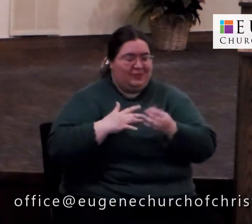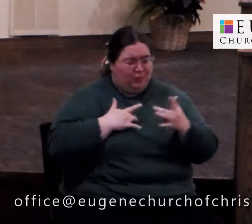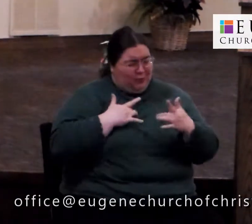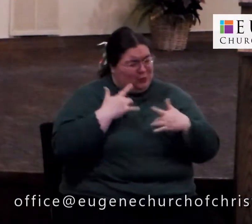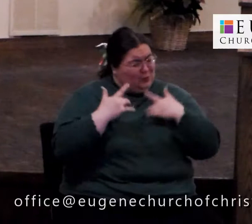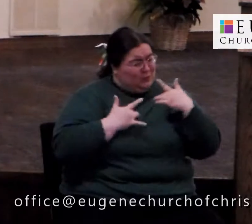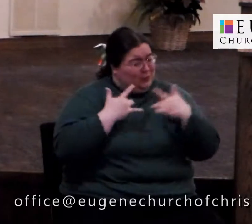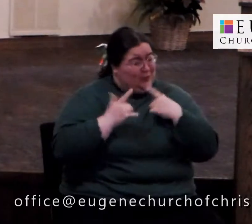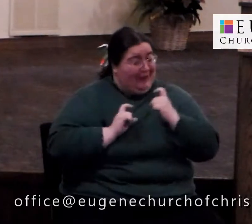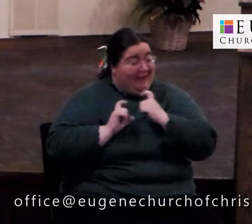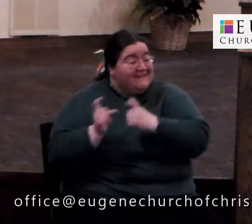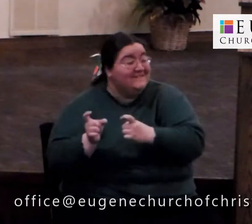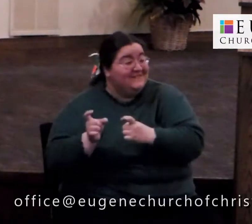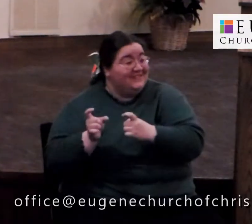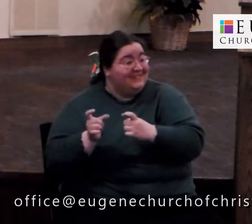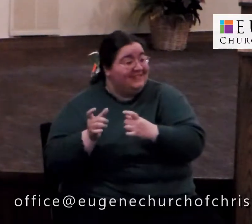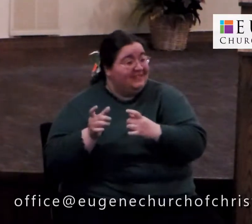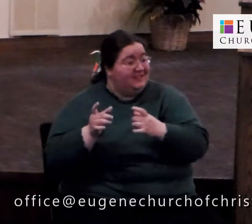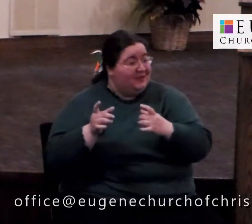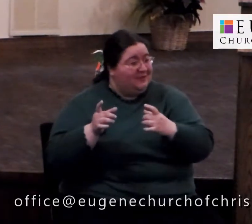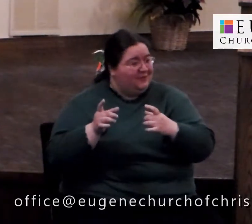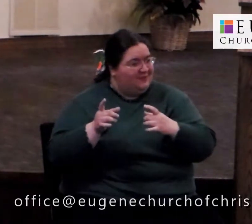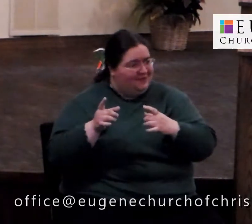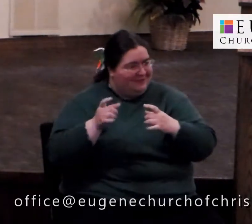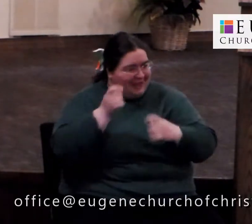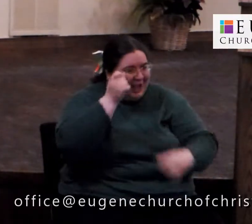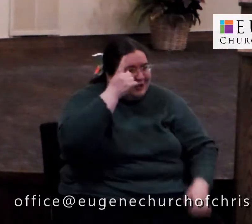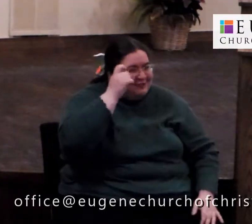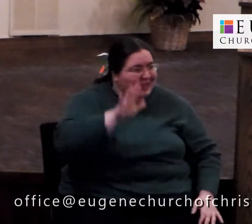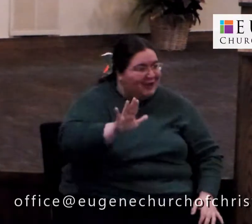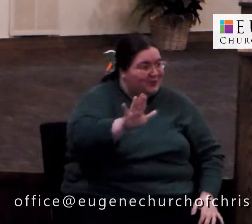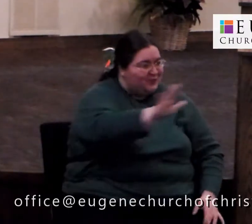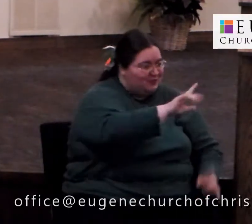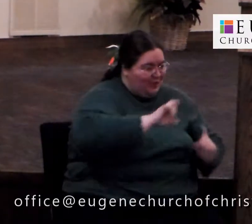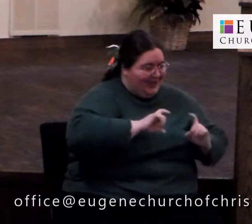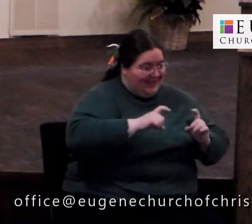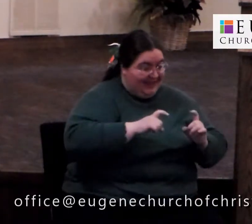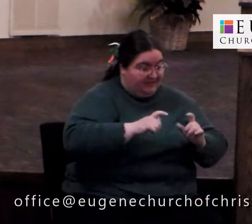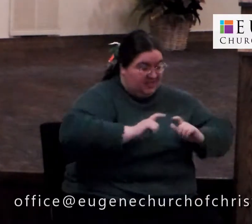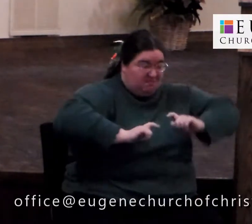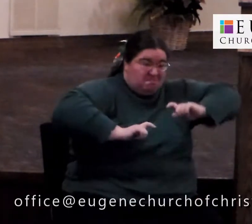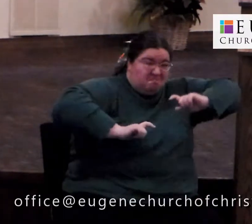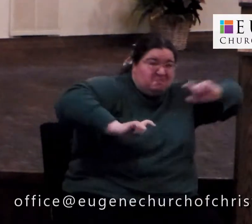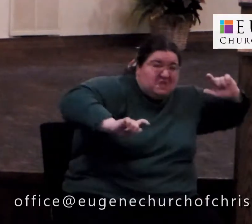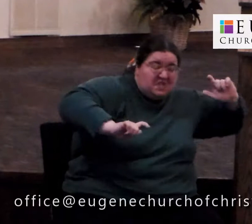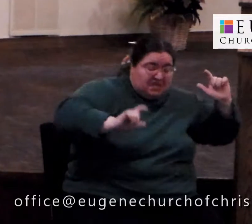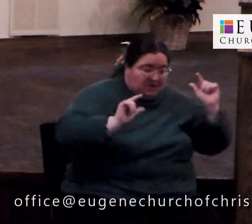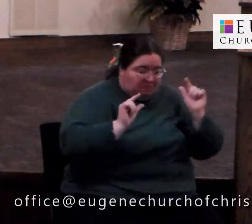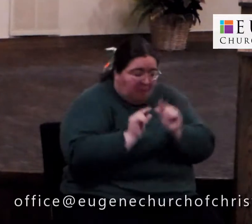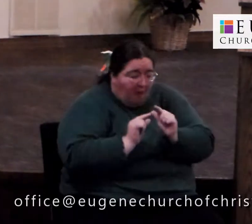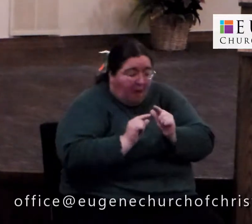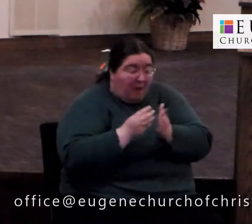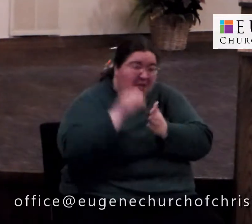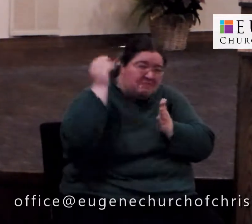thing. I could see Beth appreciating whatever this is. And for us, I think we should recognize that the gifts that we